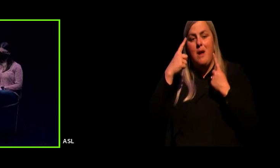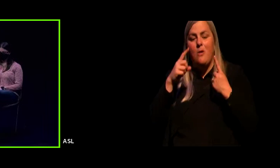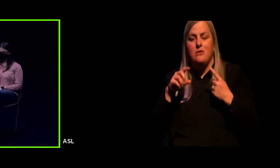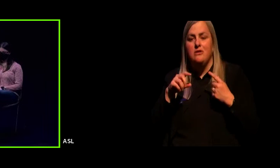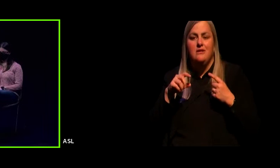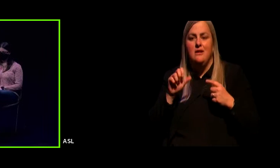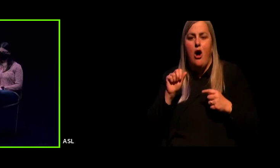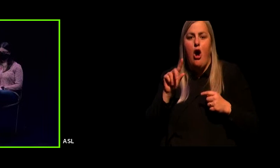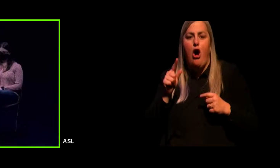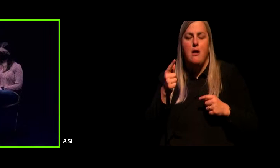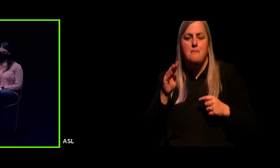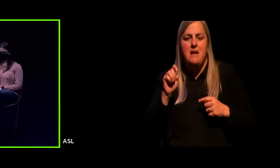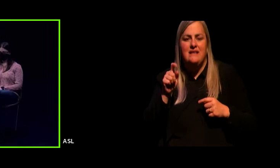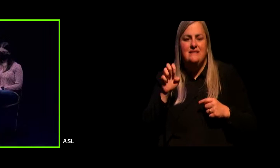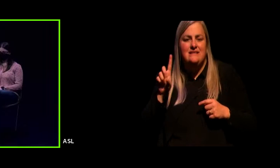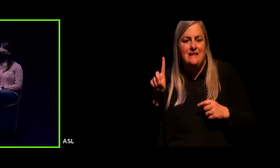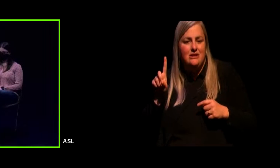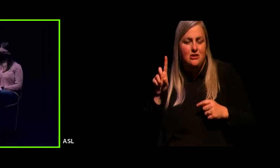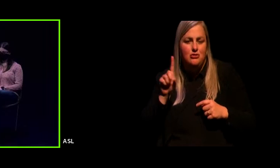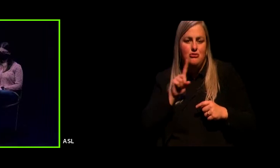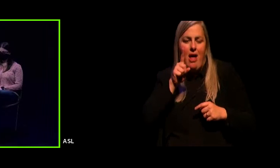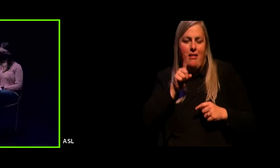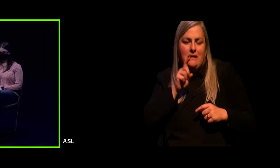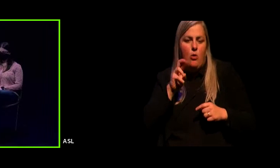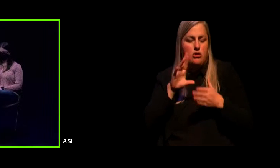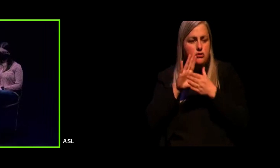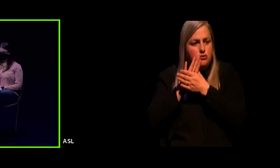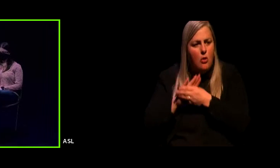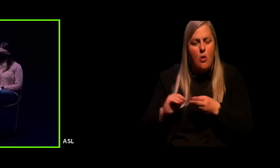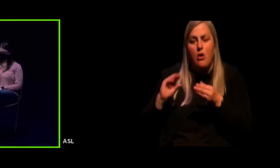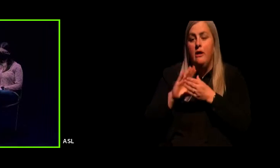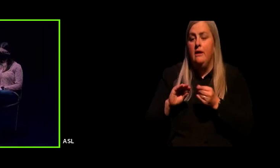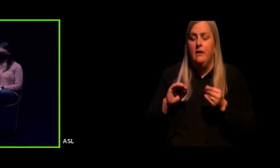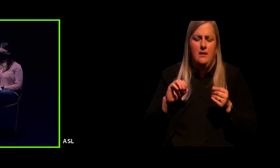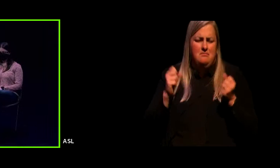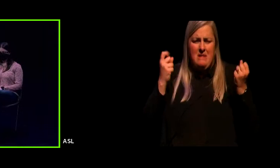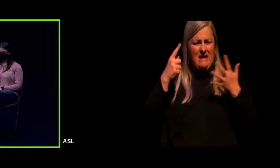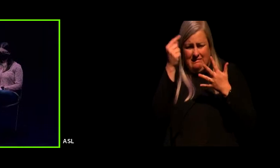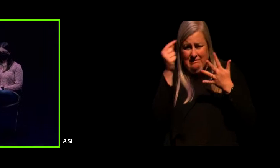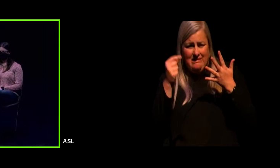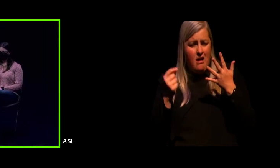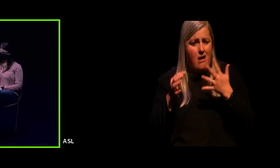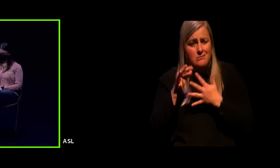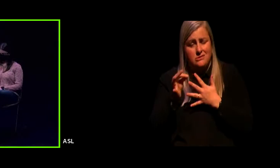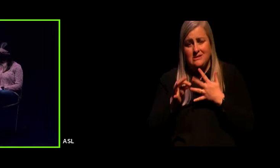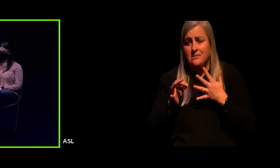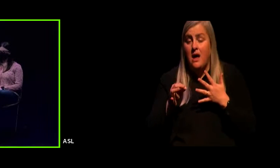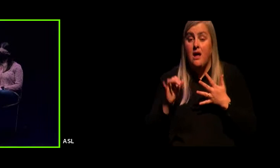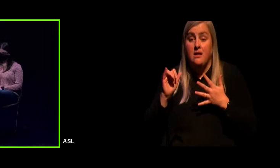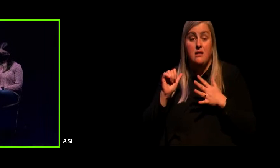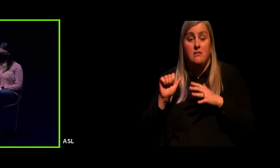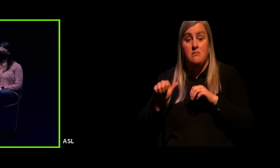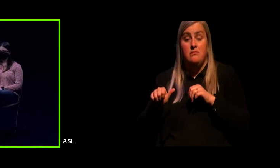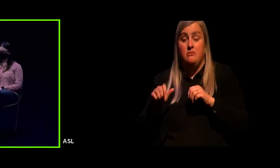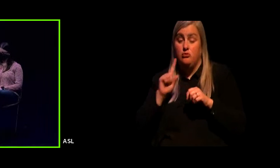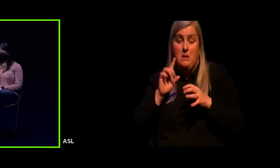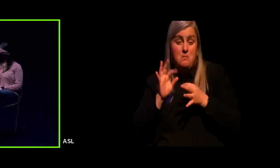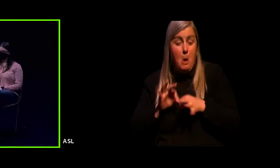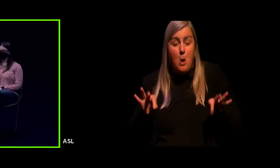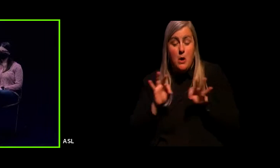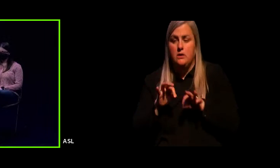or storytelling. Like, there's lots of ways to do it. But the fundamental question is about who's telling it and who's ultimately in charge of how it's being